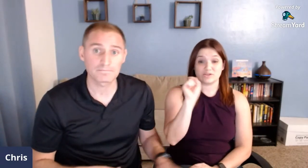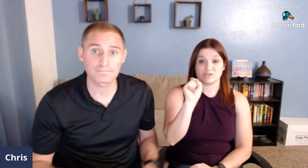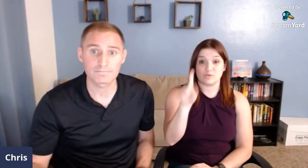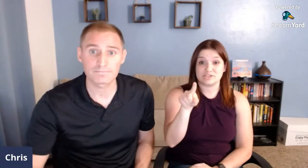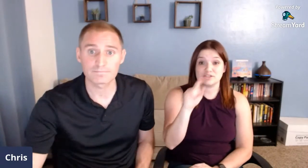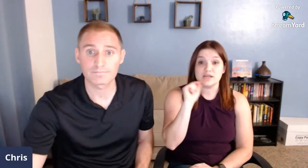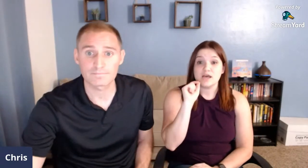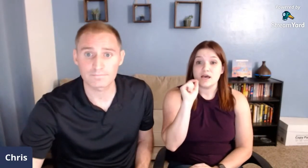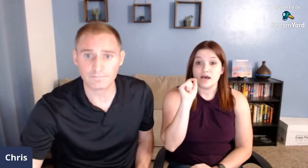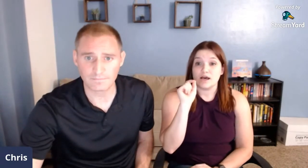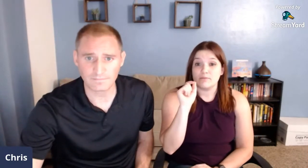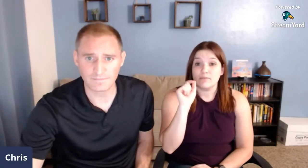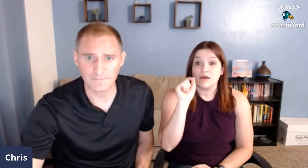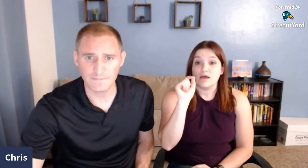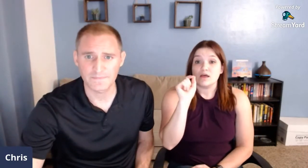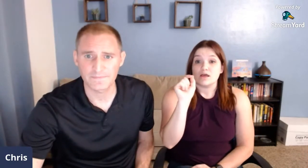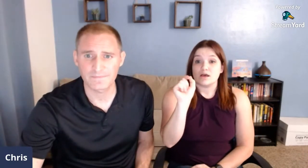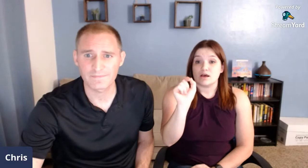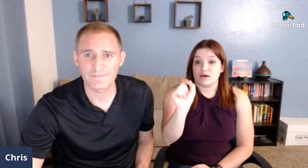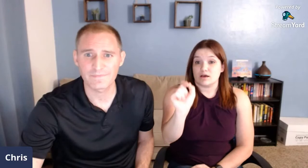real quick, there's a question.